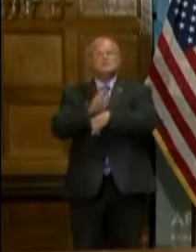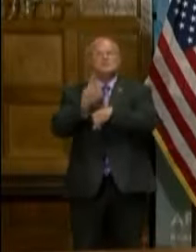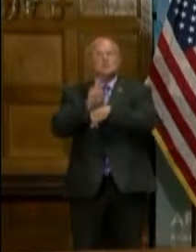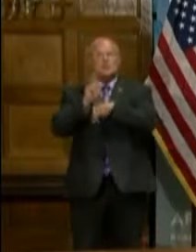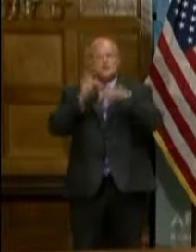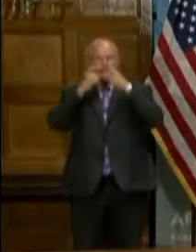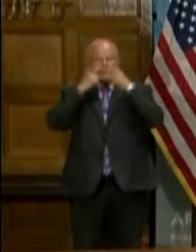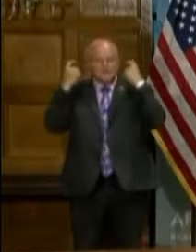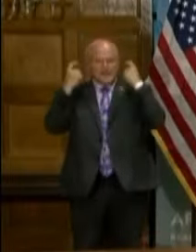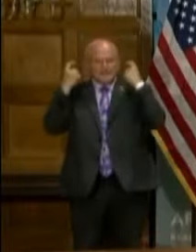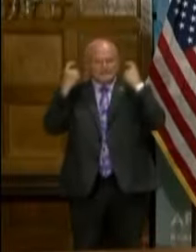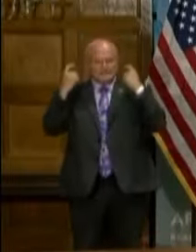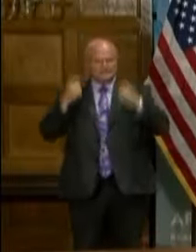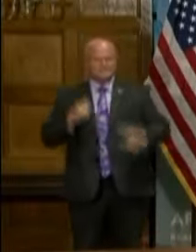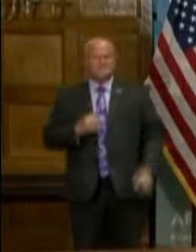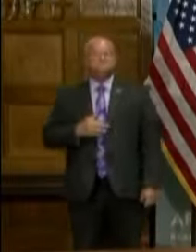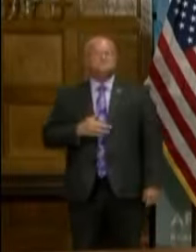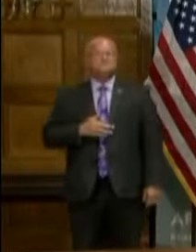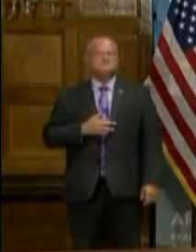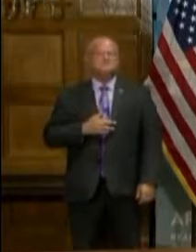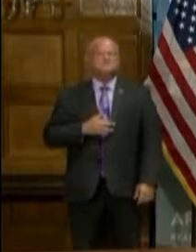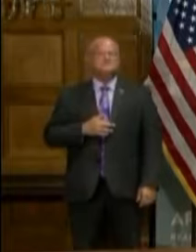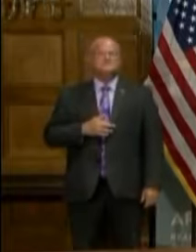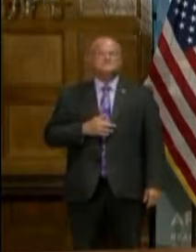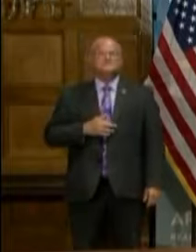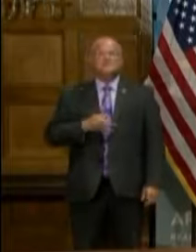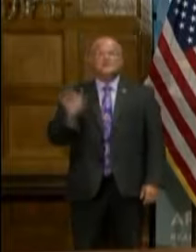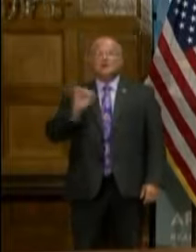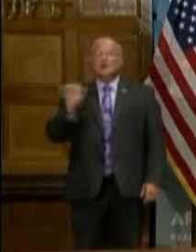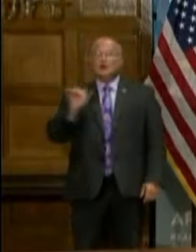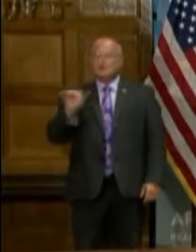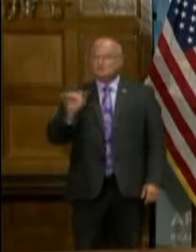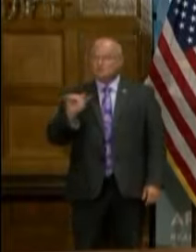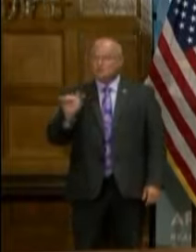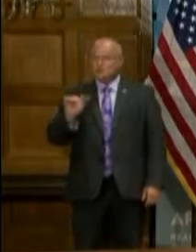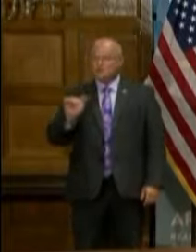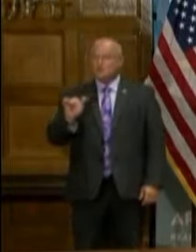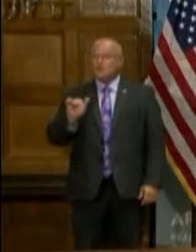to advocate for wearing a mask. They also